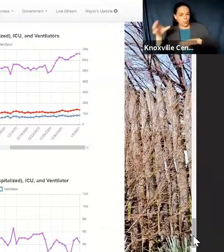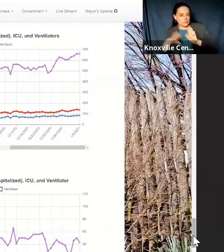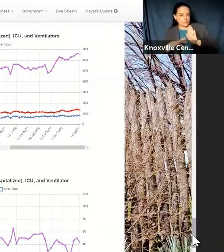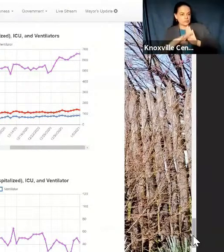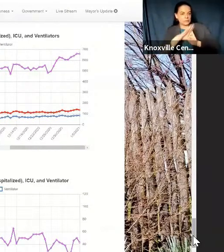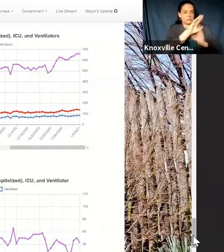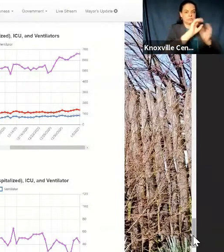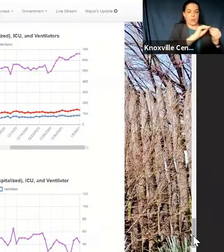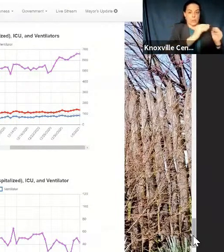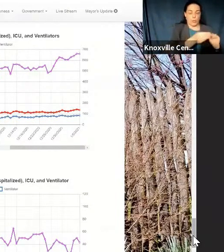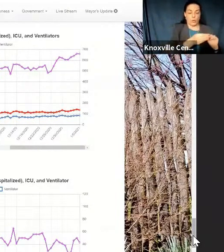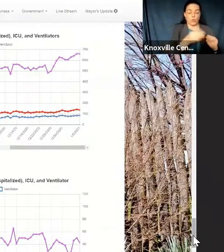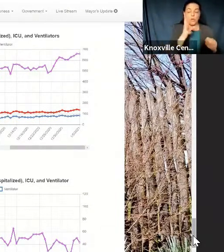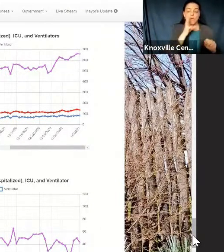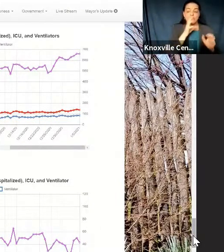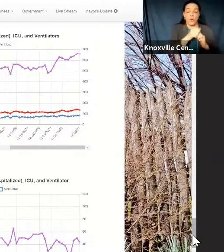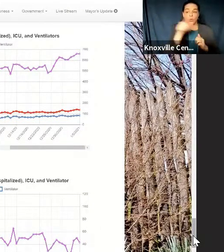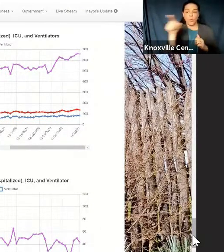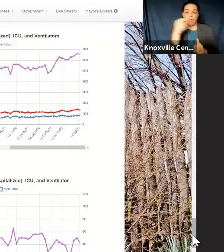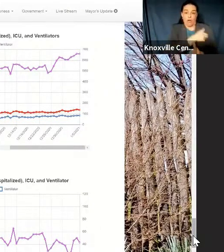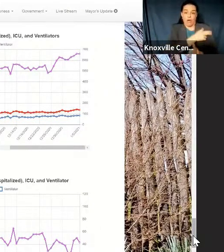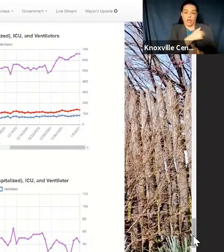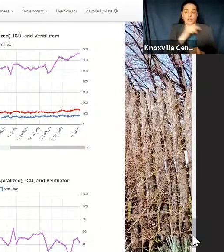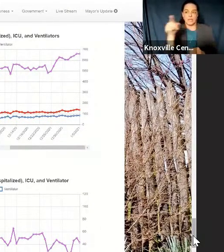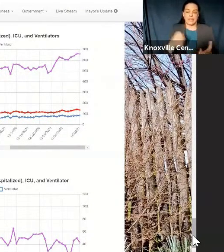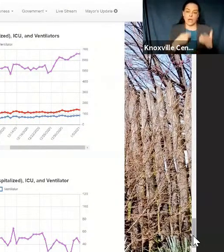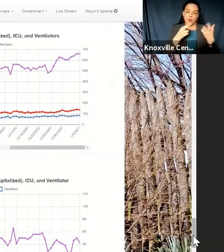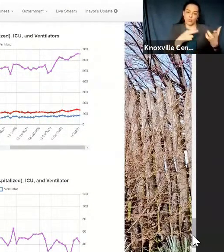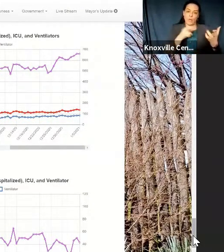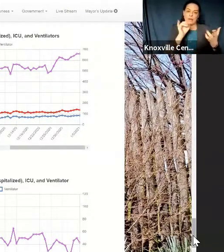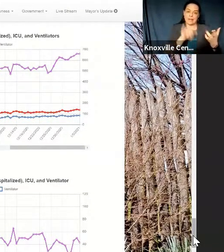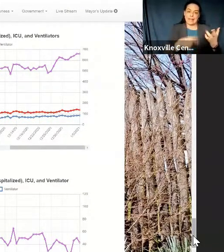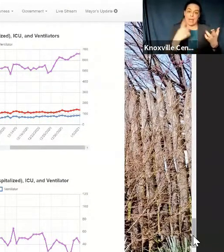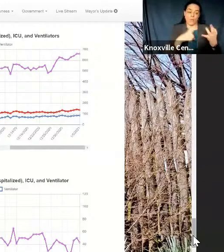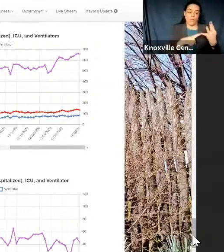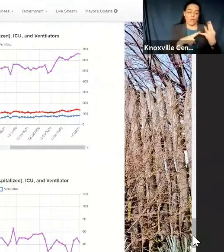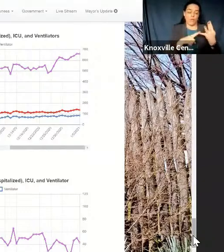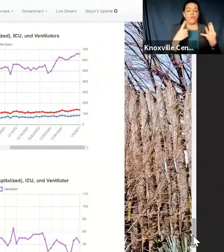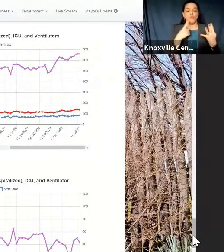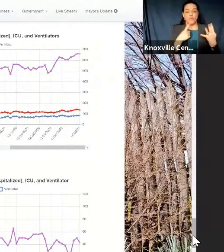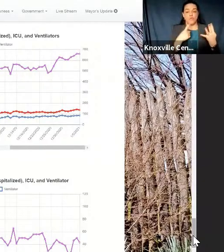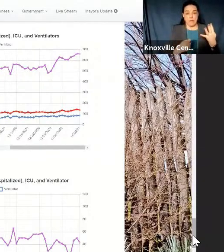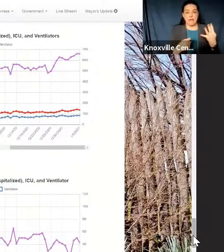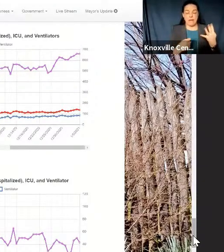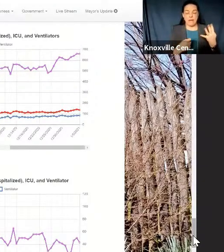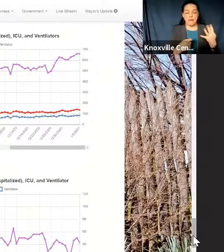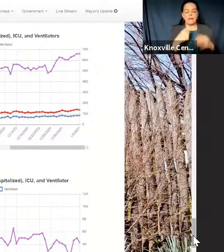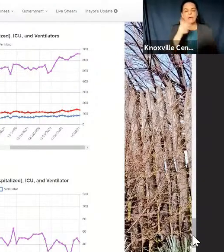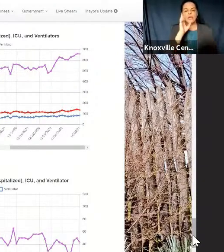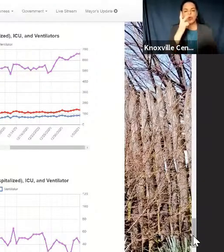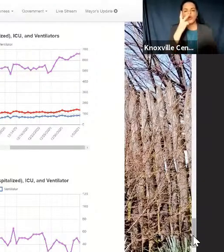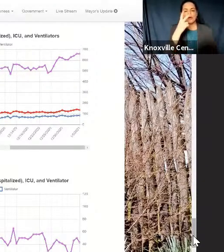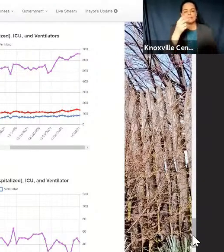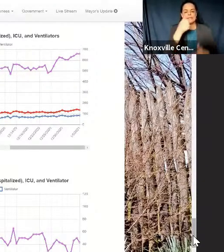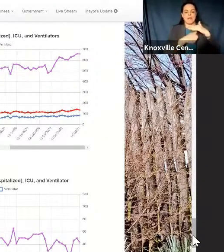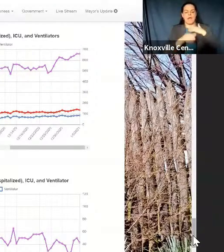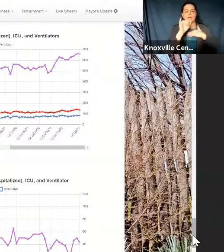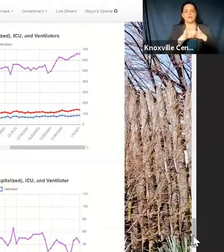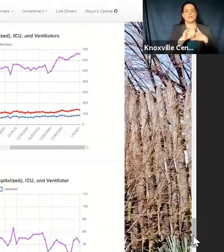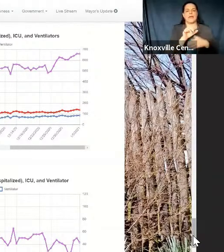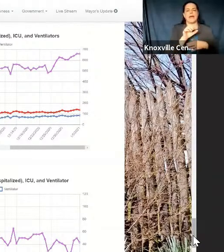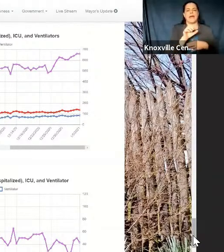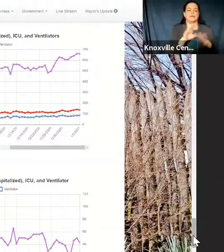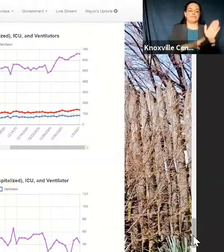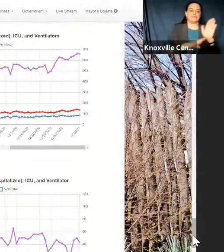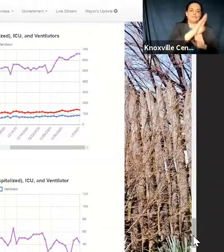holidays. After speaking with our hospital partners, they have recommended this benchmark be represented as red. You'll see underneath the surge capacity